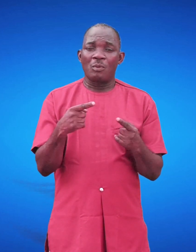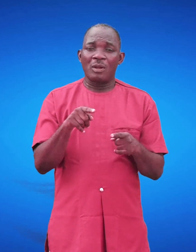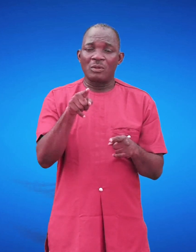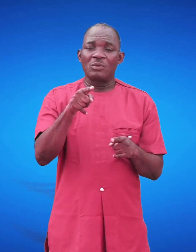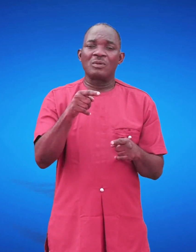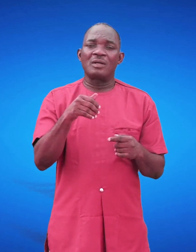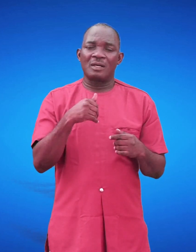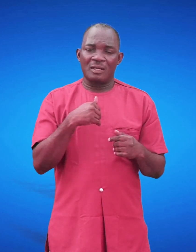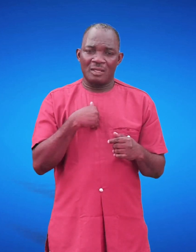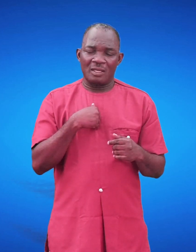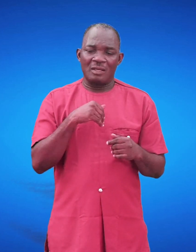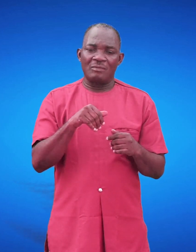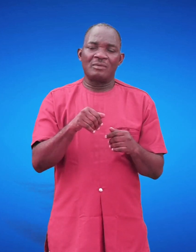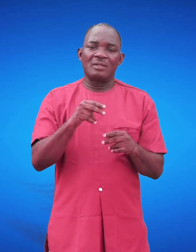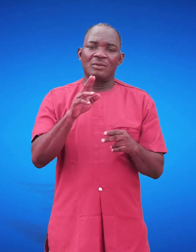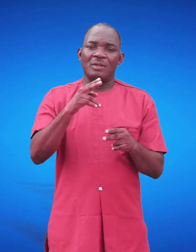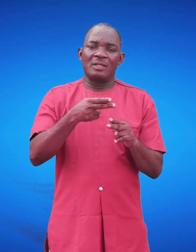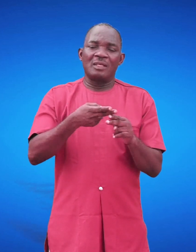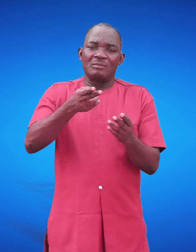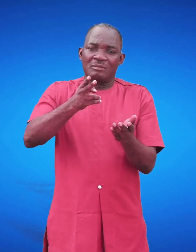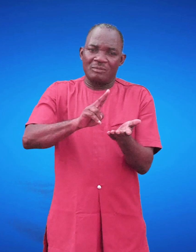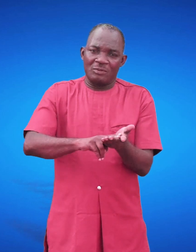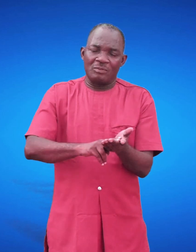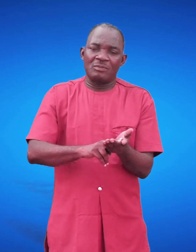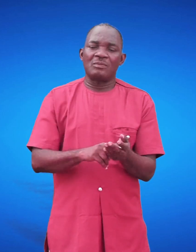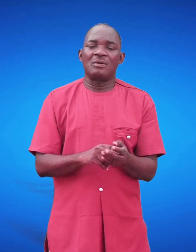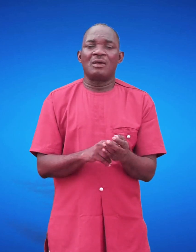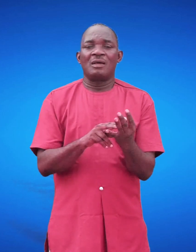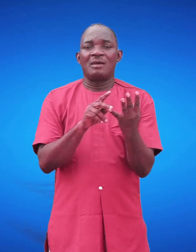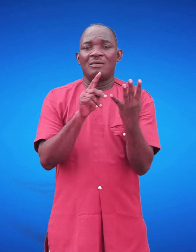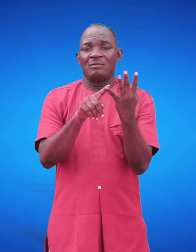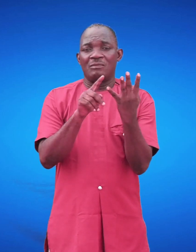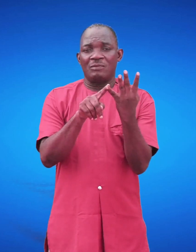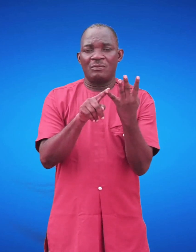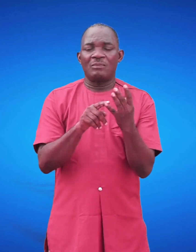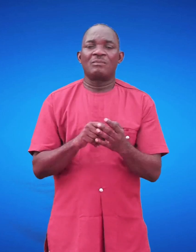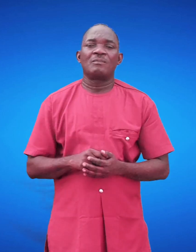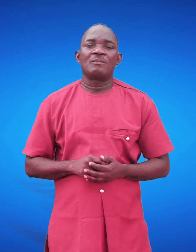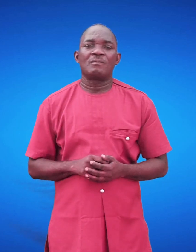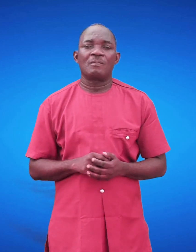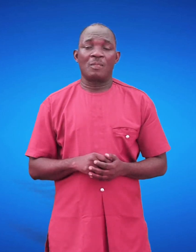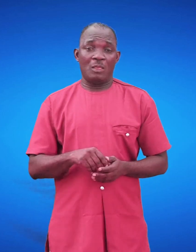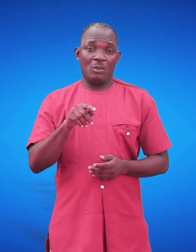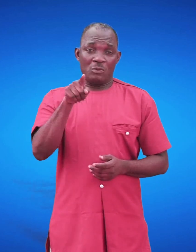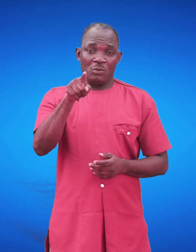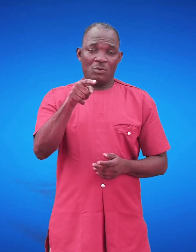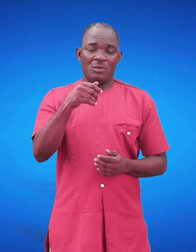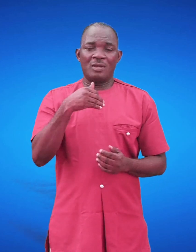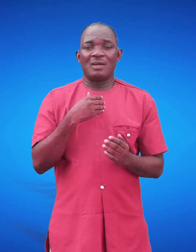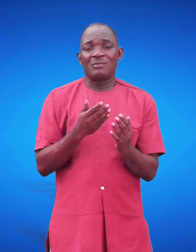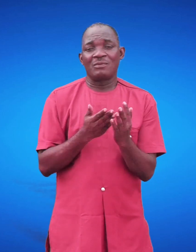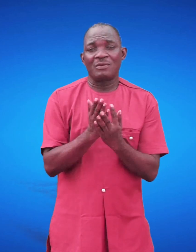been enrolled. 4. You have the right to